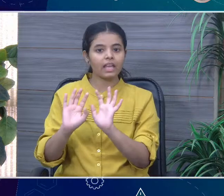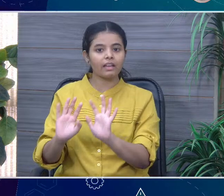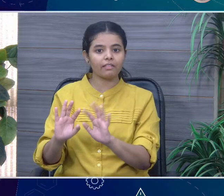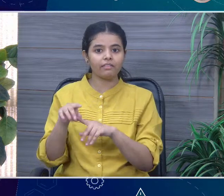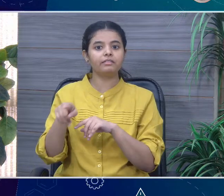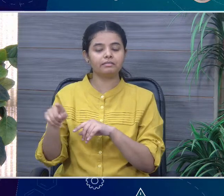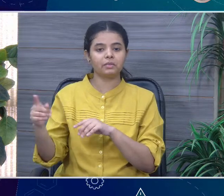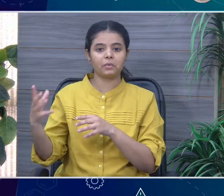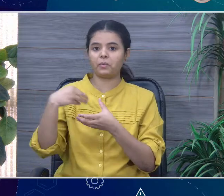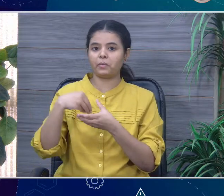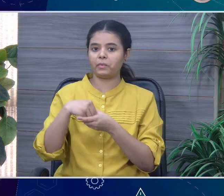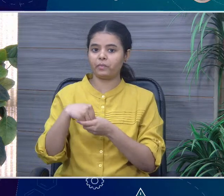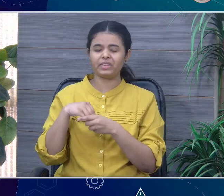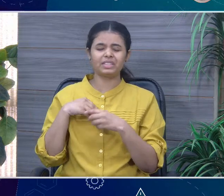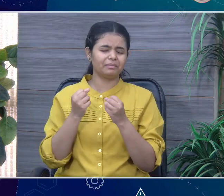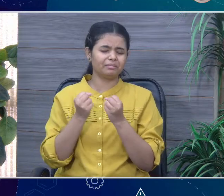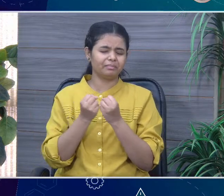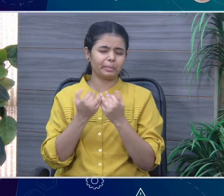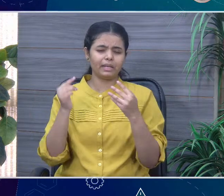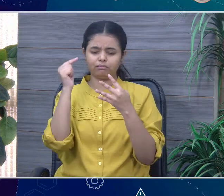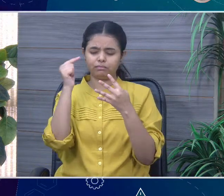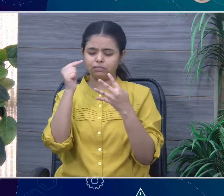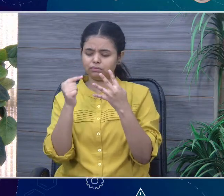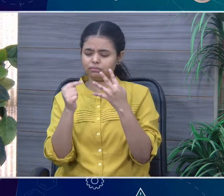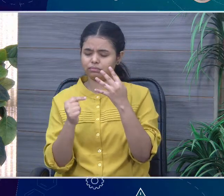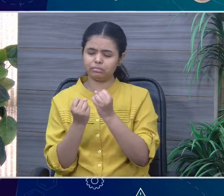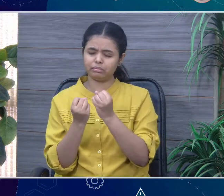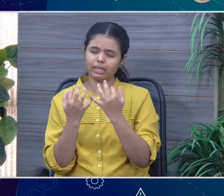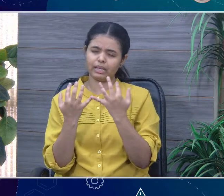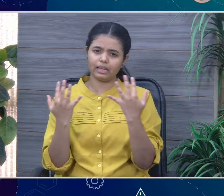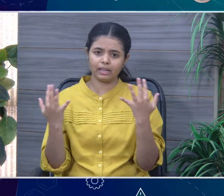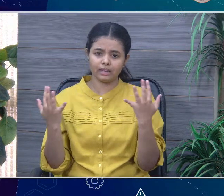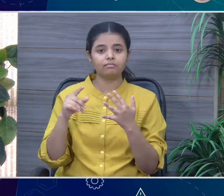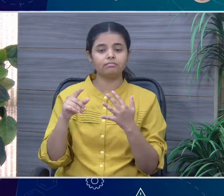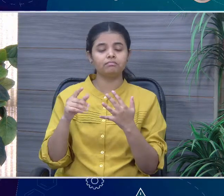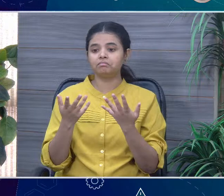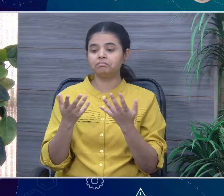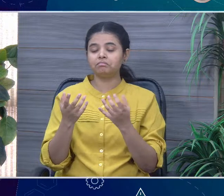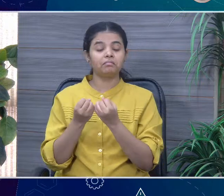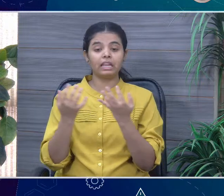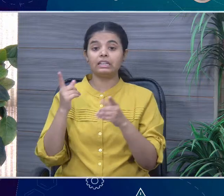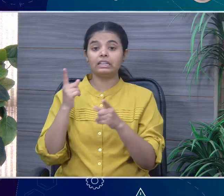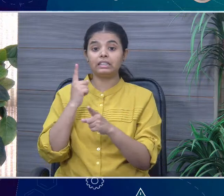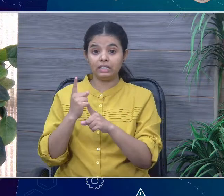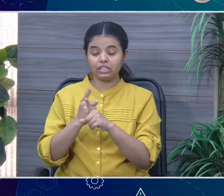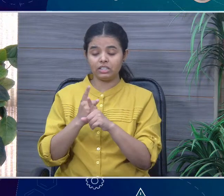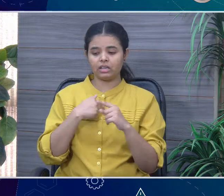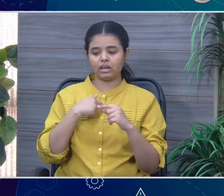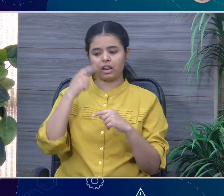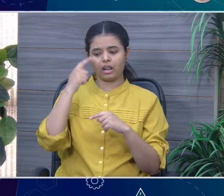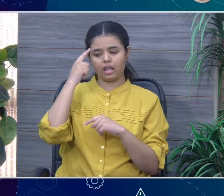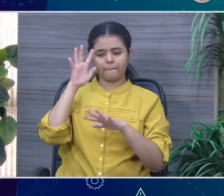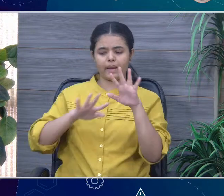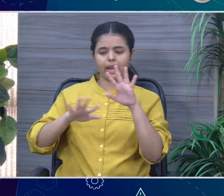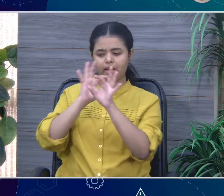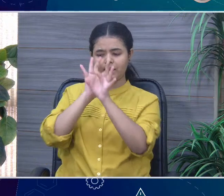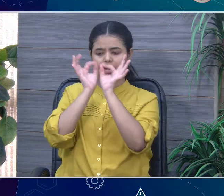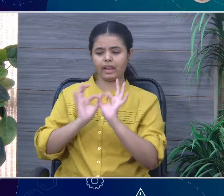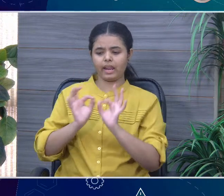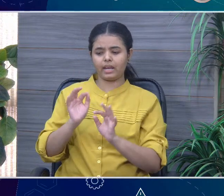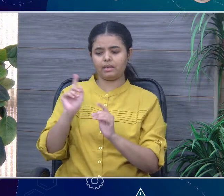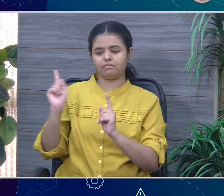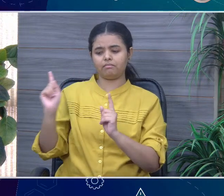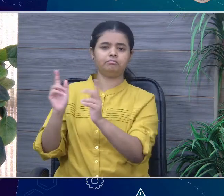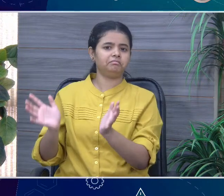many parameters around which a teacher might be planning a buddy system for a group